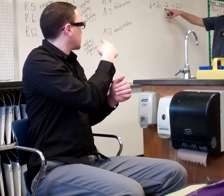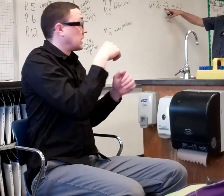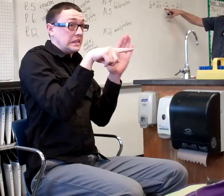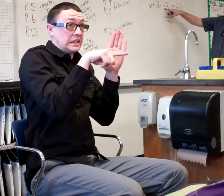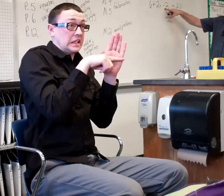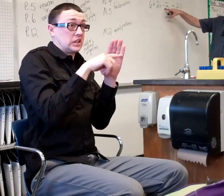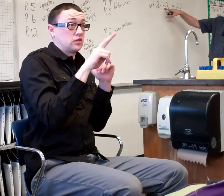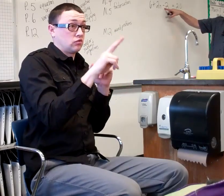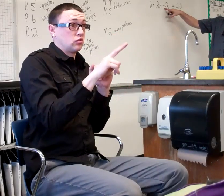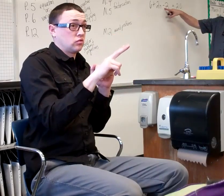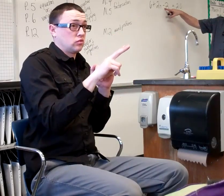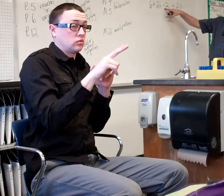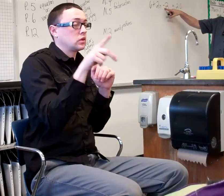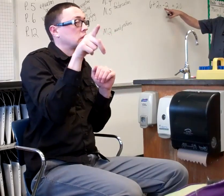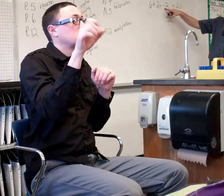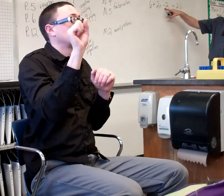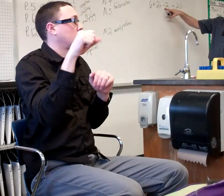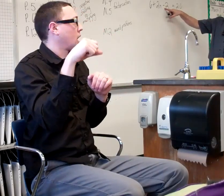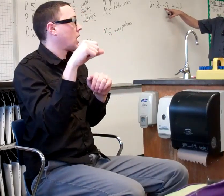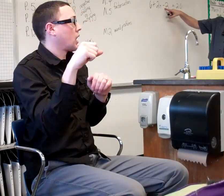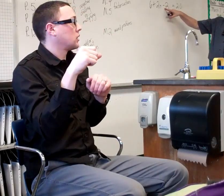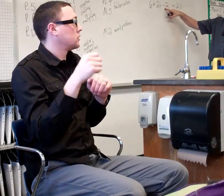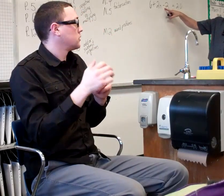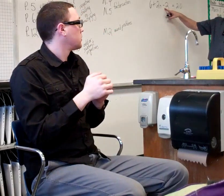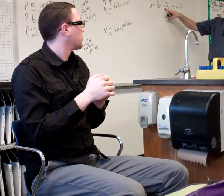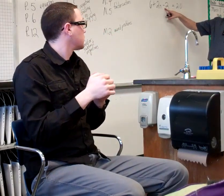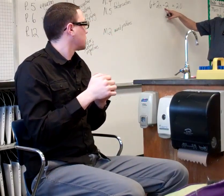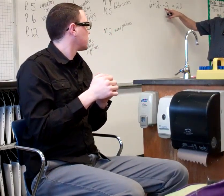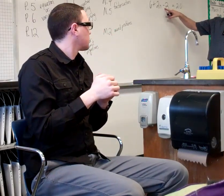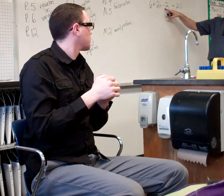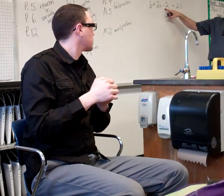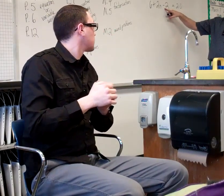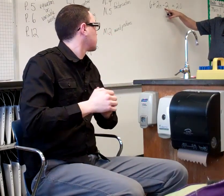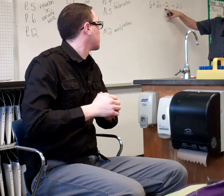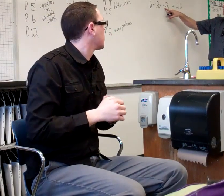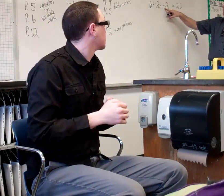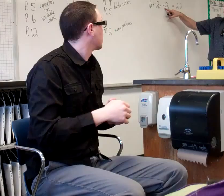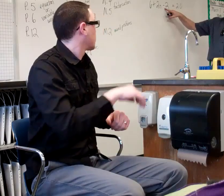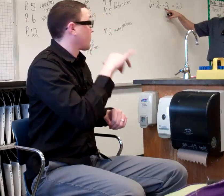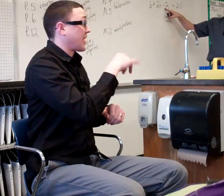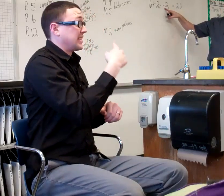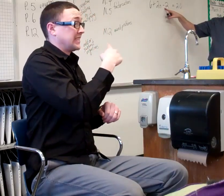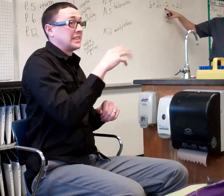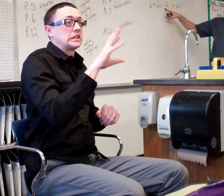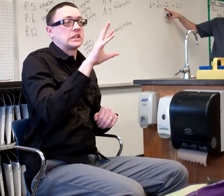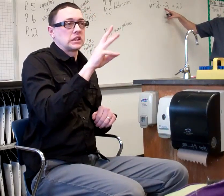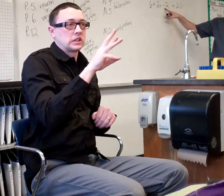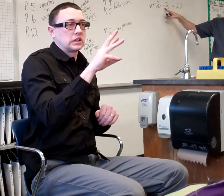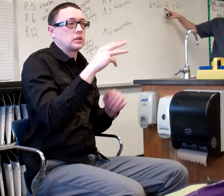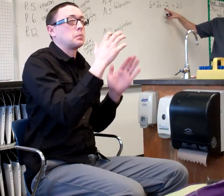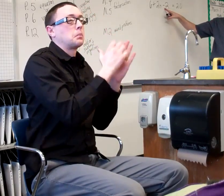Yeah. Anytime I have a sign in front of a number, that goes with that number. So that's 6 minus 2.